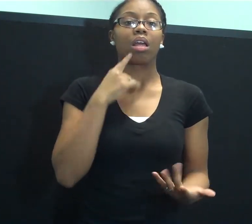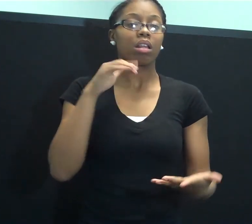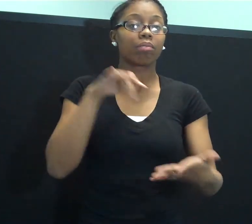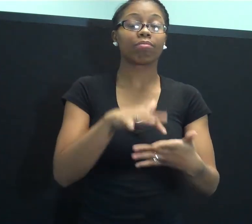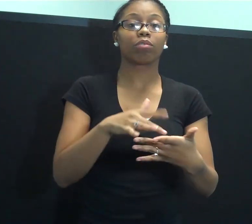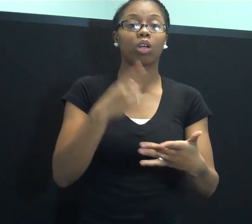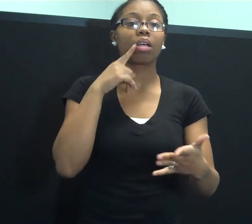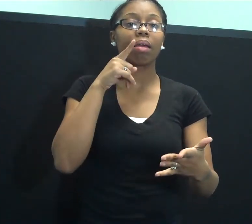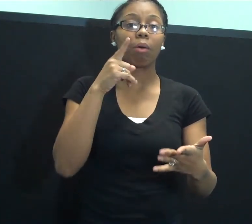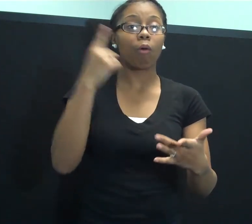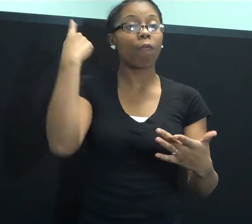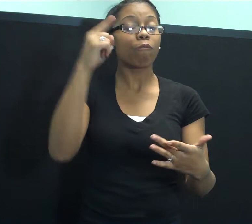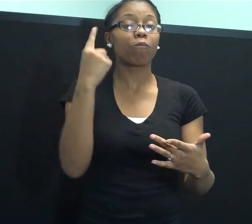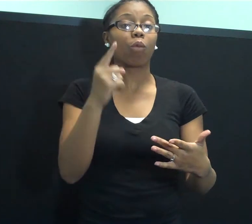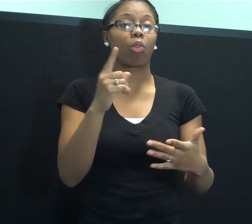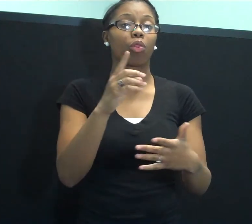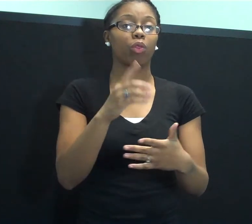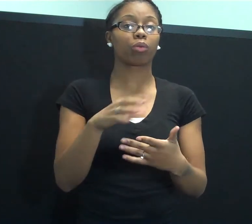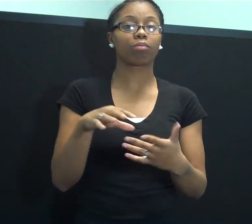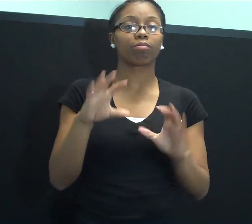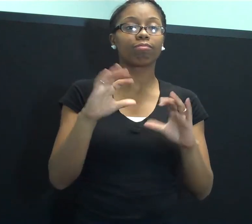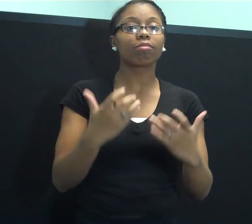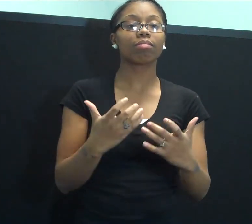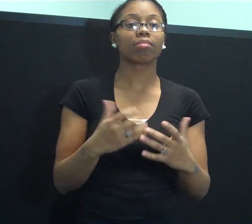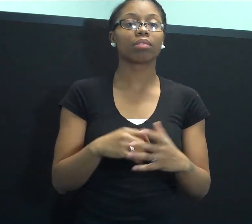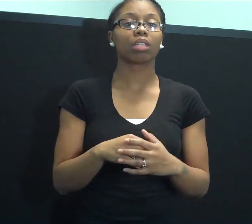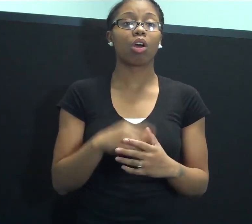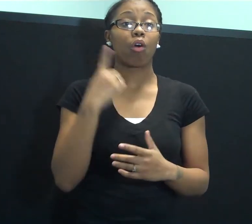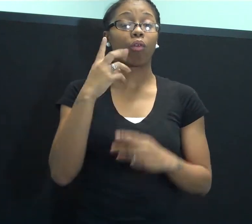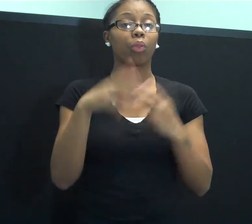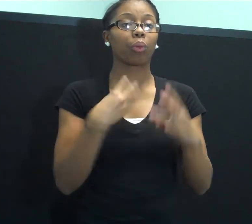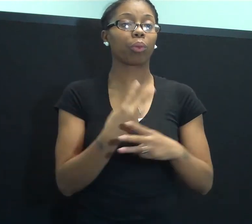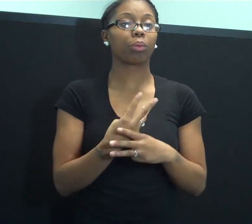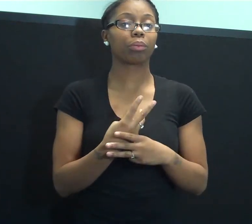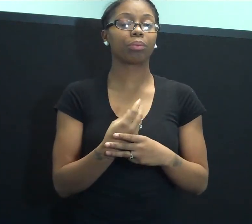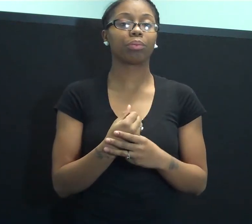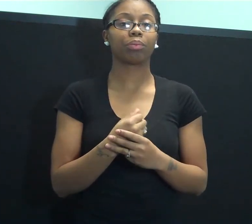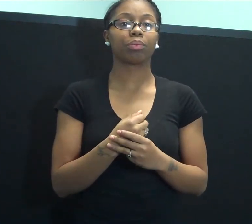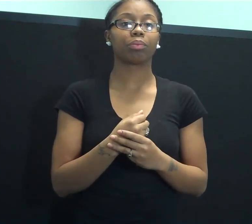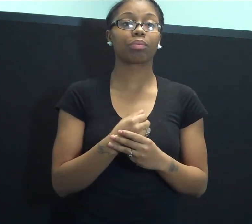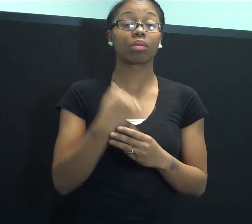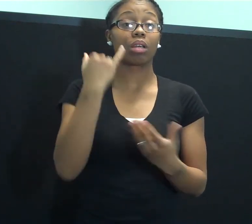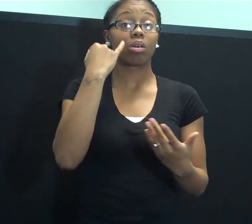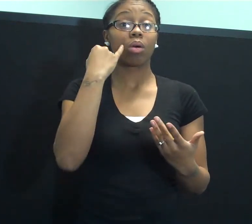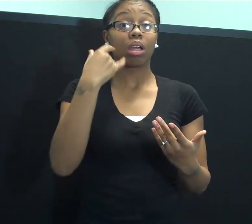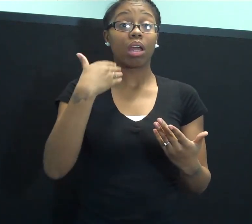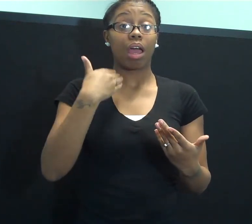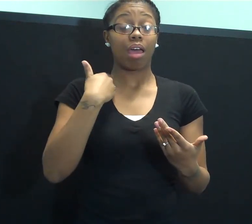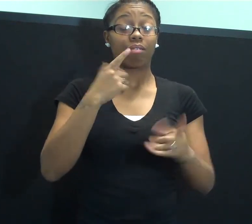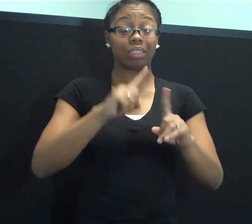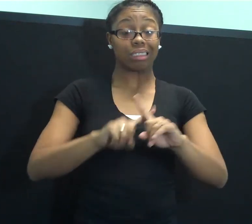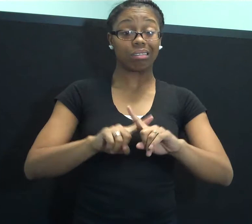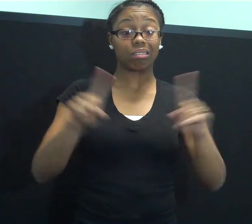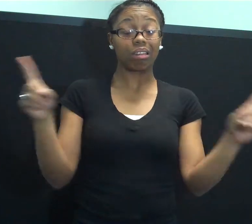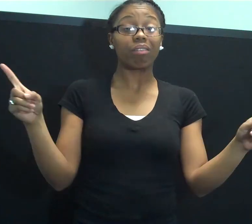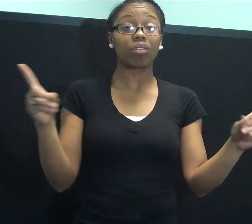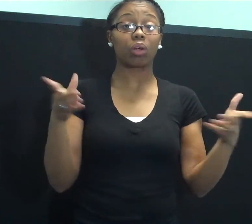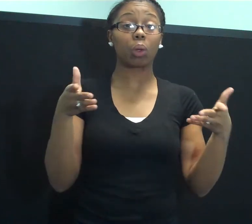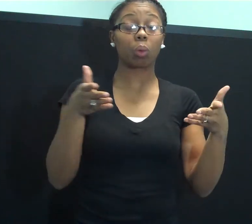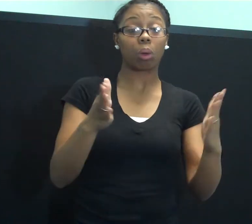course on the great religious traditions of the world, so that we can see some of the distinctive things about Buddhist experience in the larger context